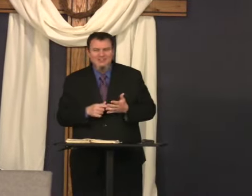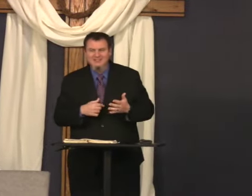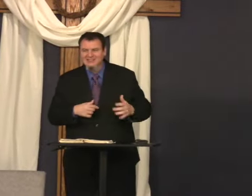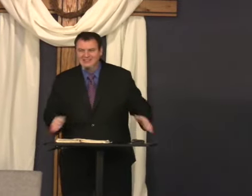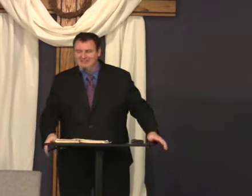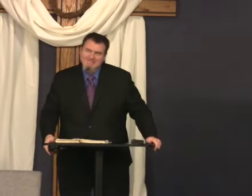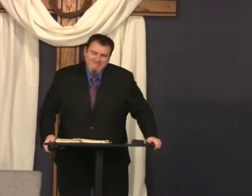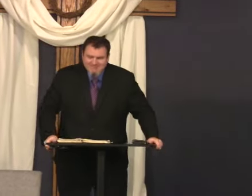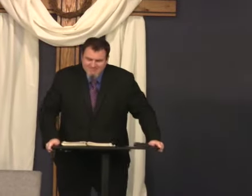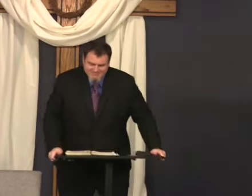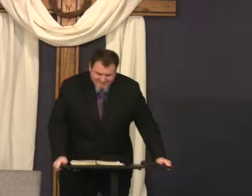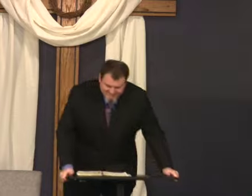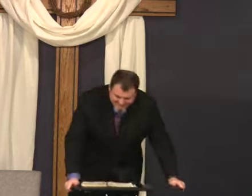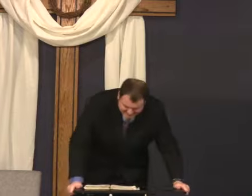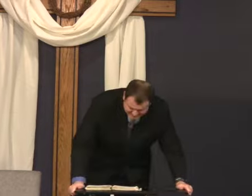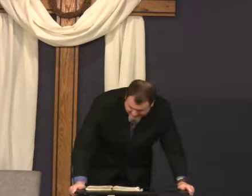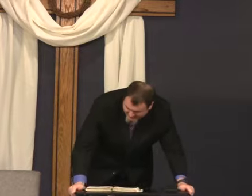how am I going to do this?